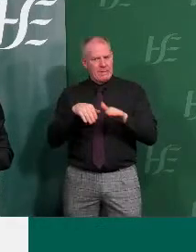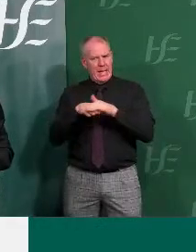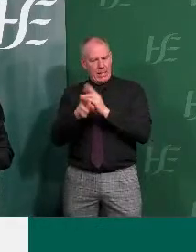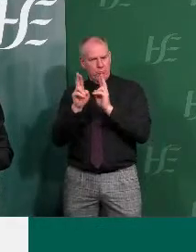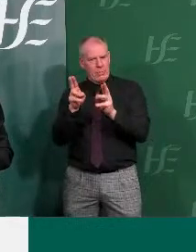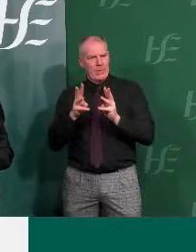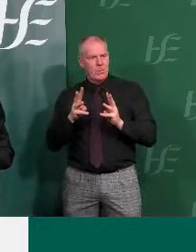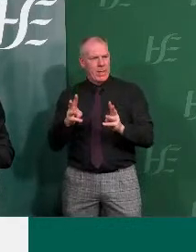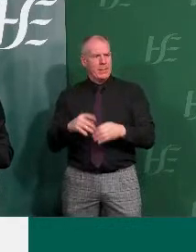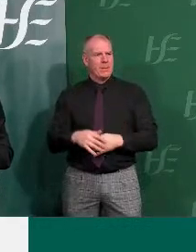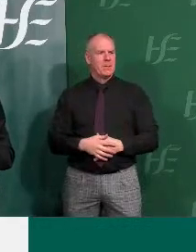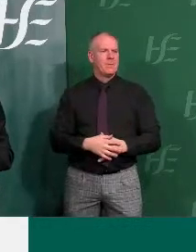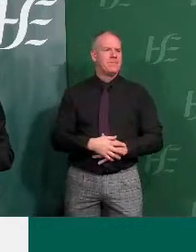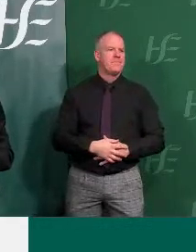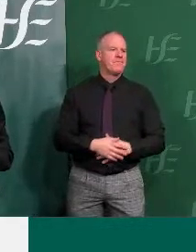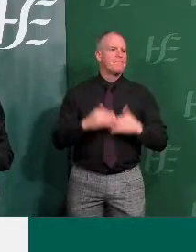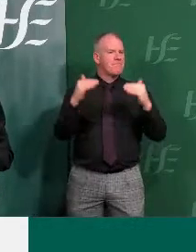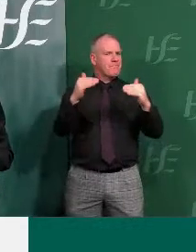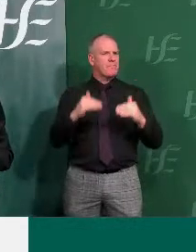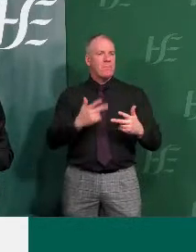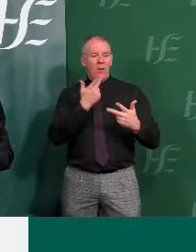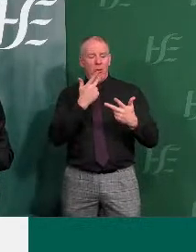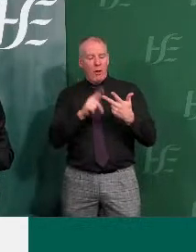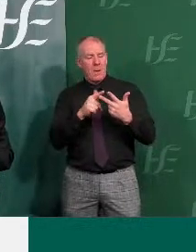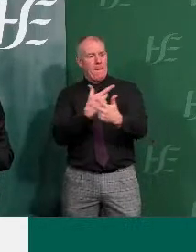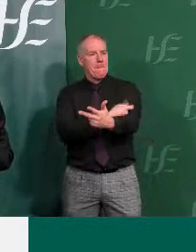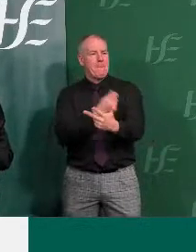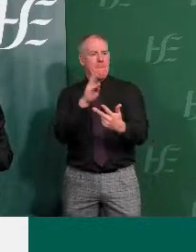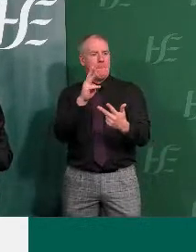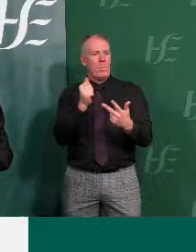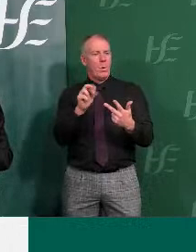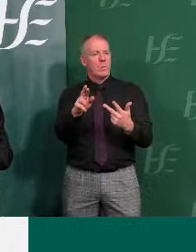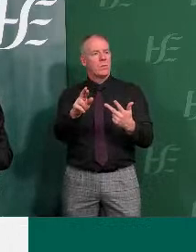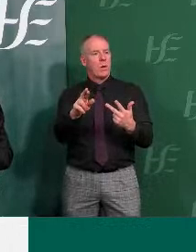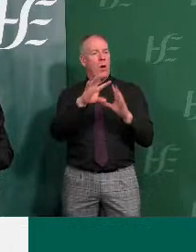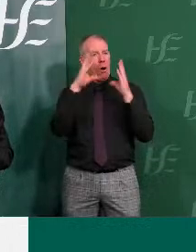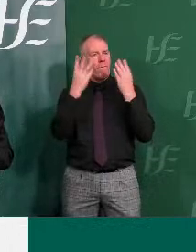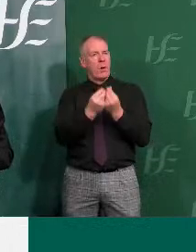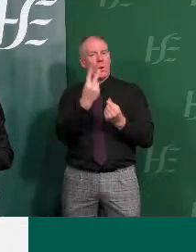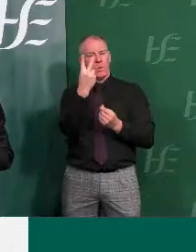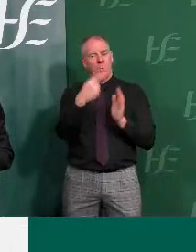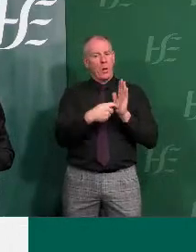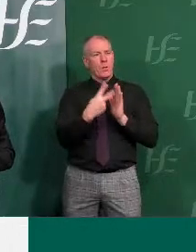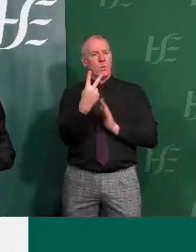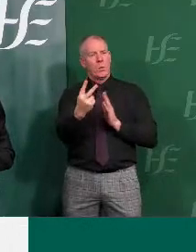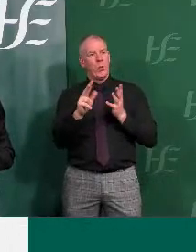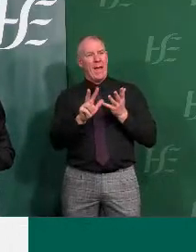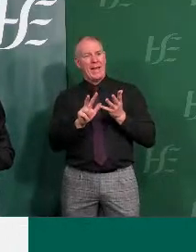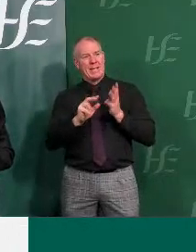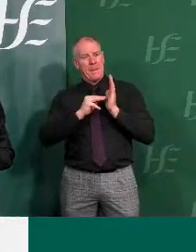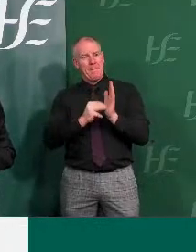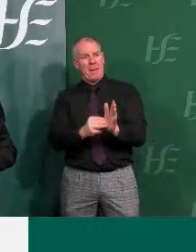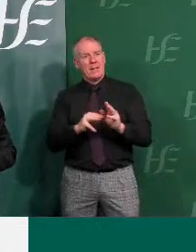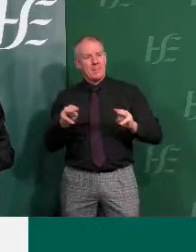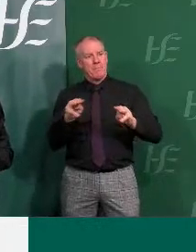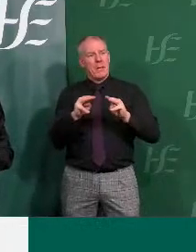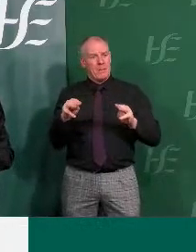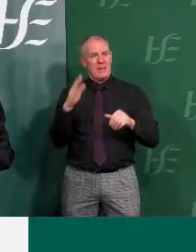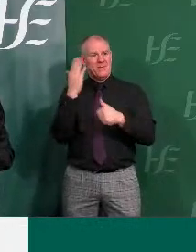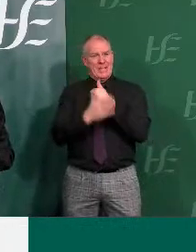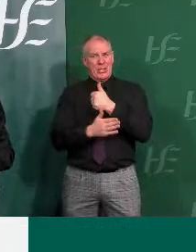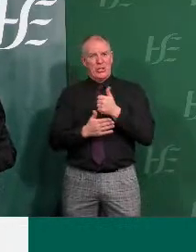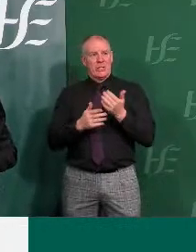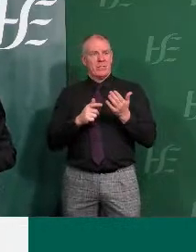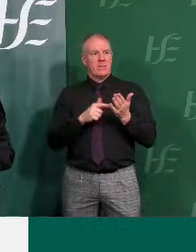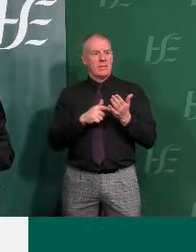manner. The booster figures that you'll see there, total almost 2.28 million at the moment, booster additional doses